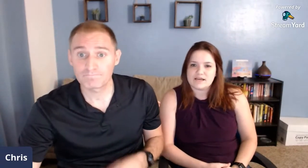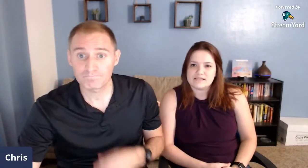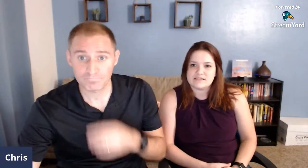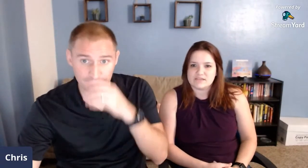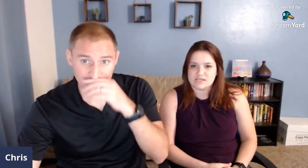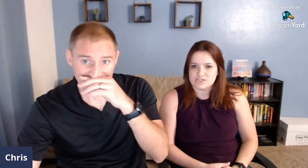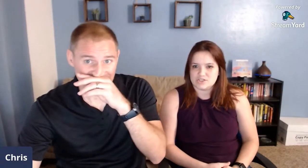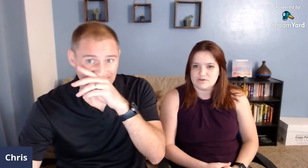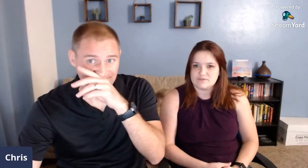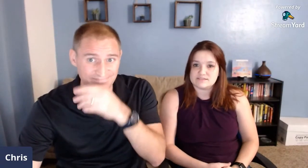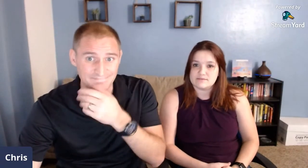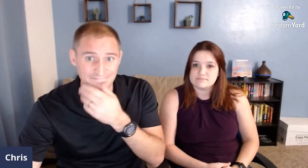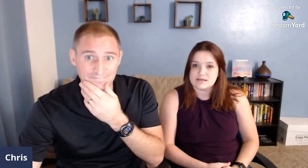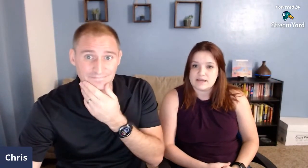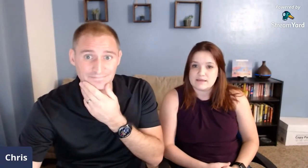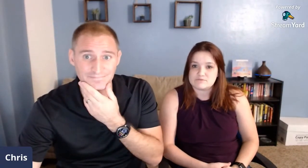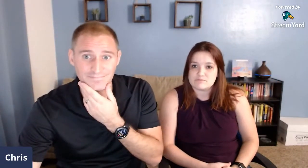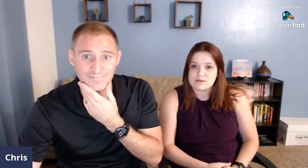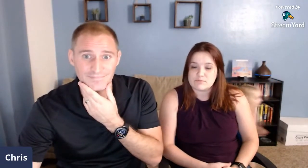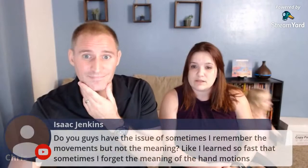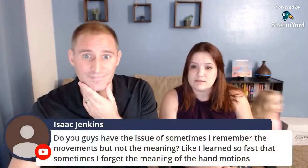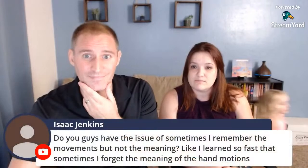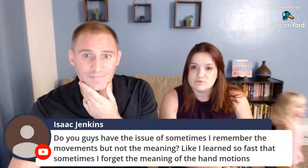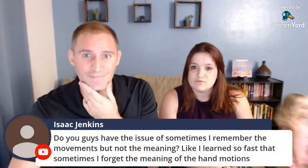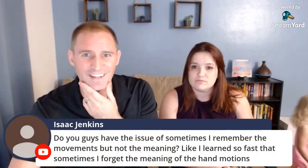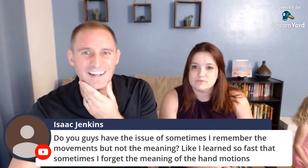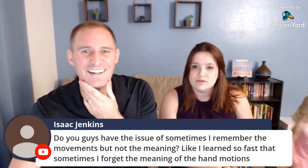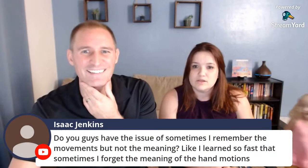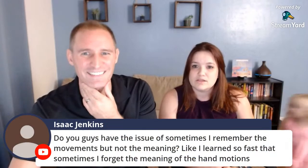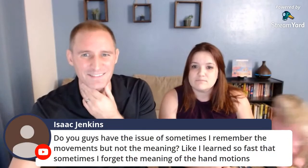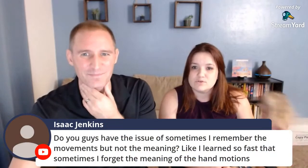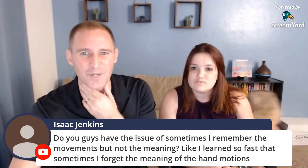Do you guys have the issue of sometimes remembering the